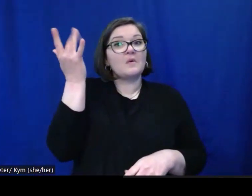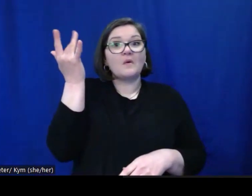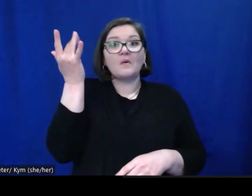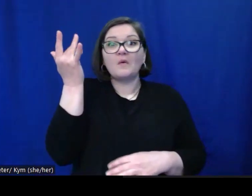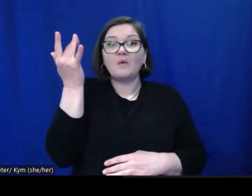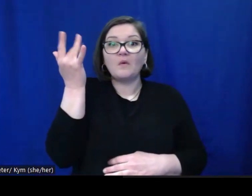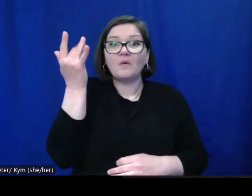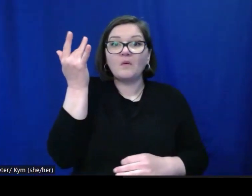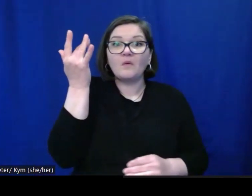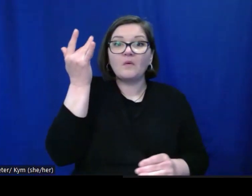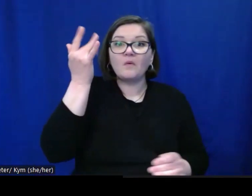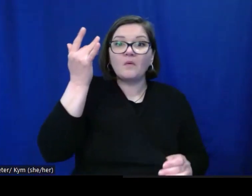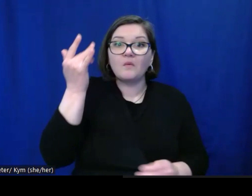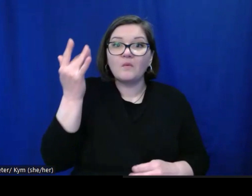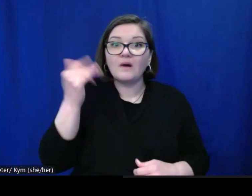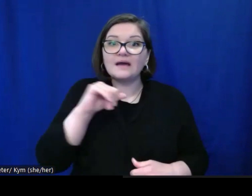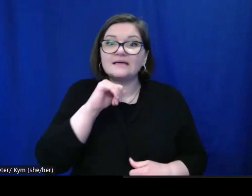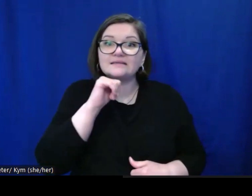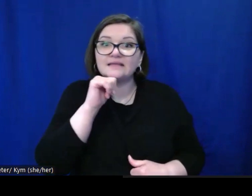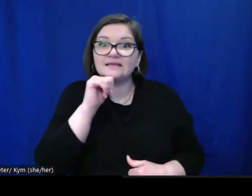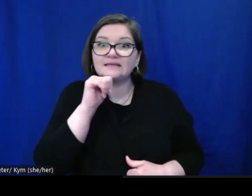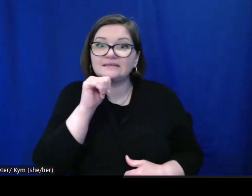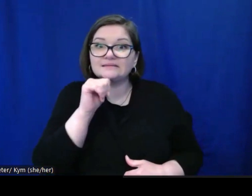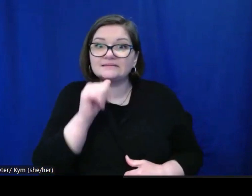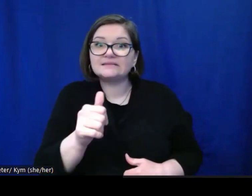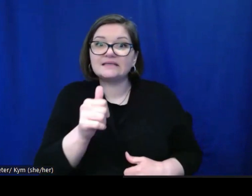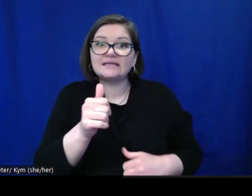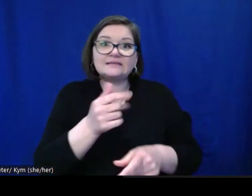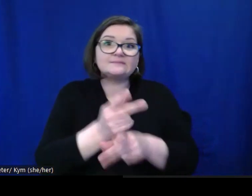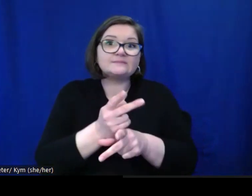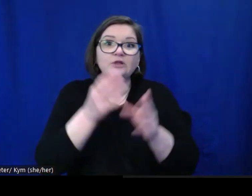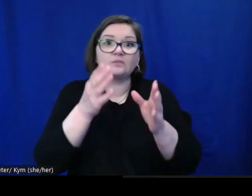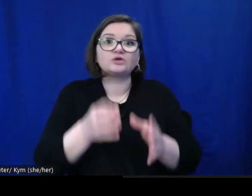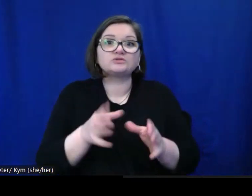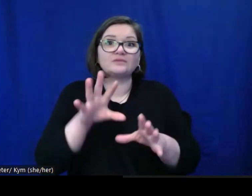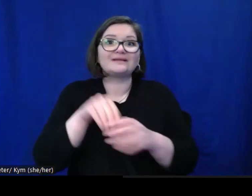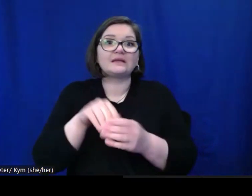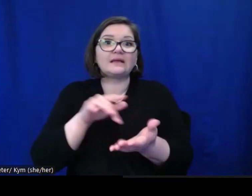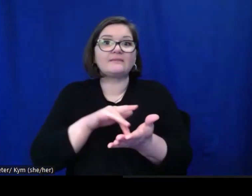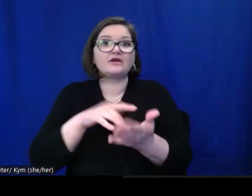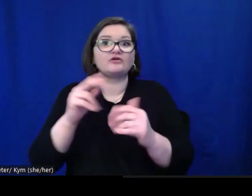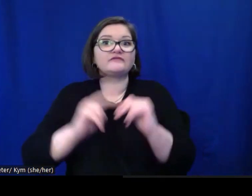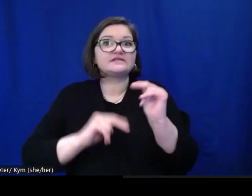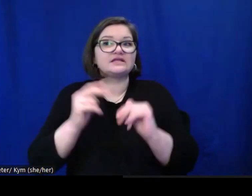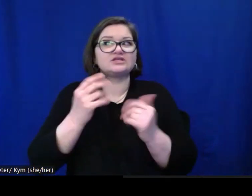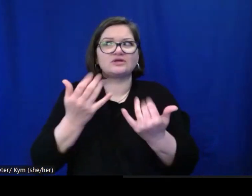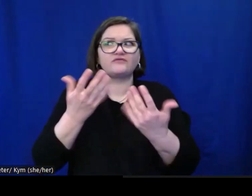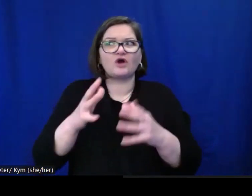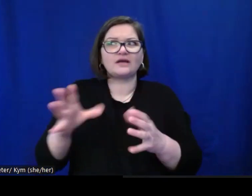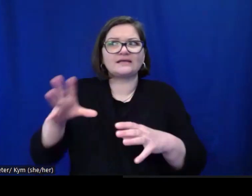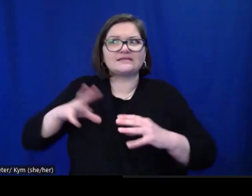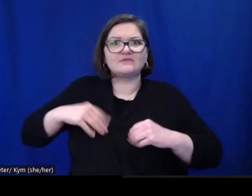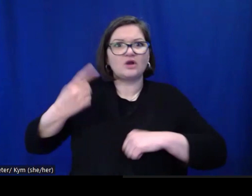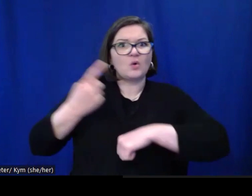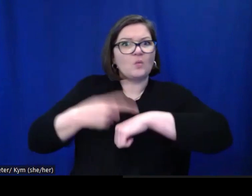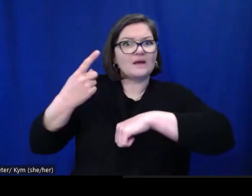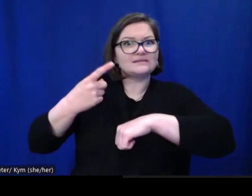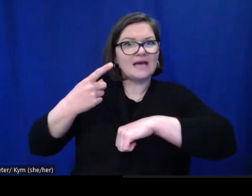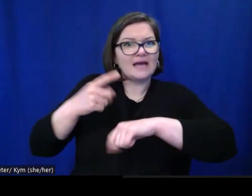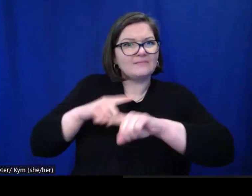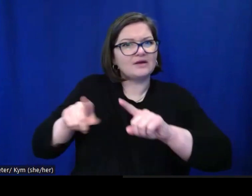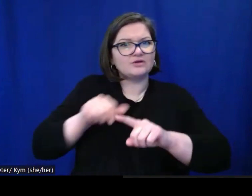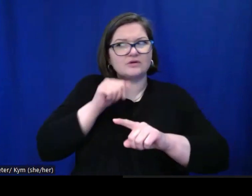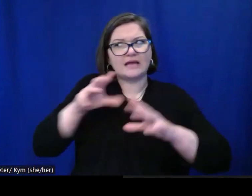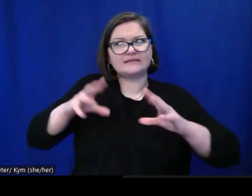in their facility. Now, you already accepted them once. Why wouldn't you accept them back when they had to come back for